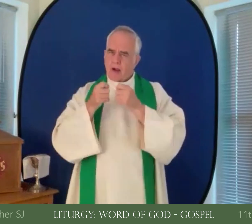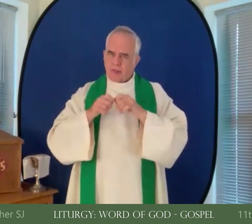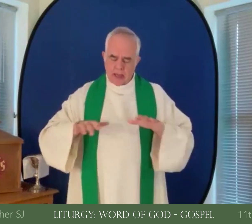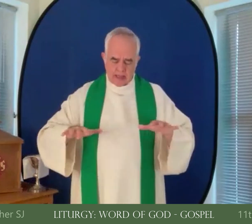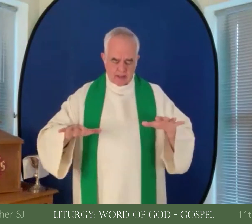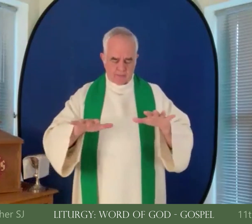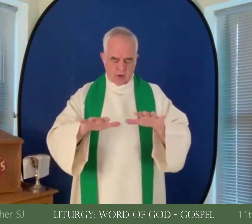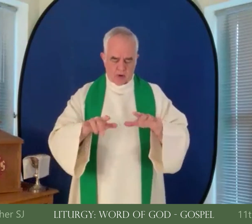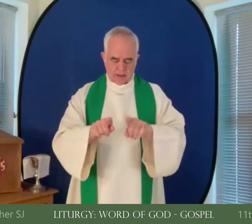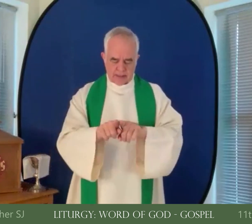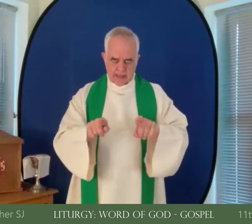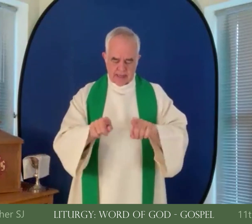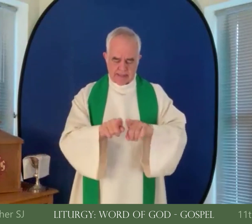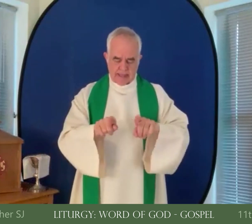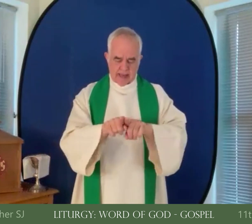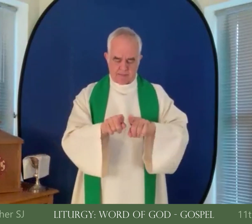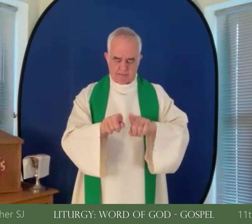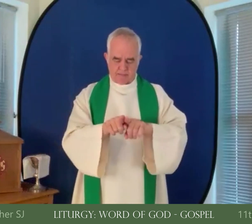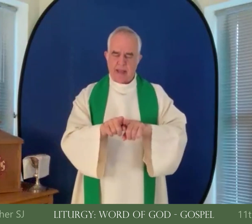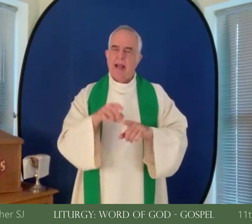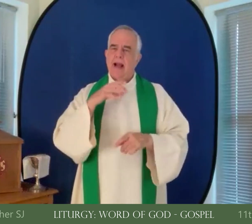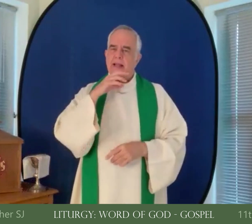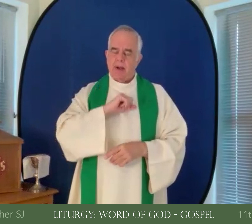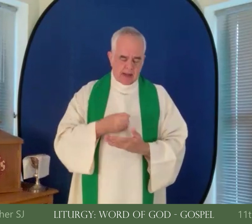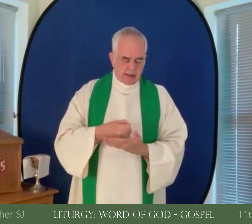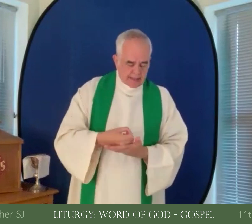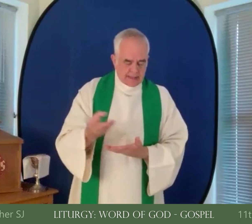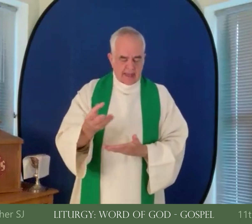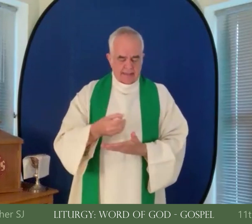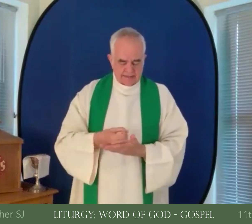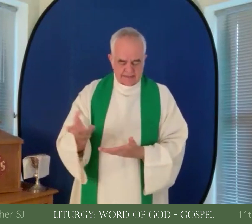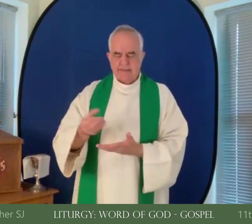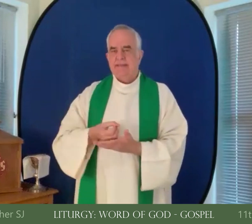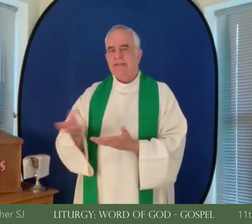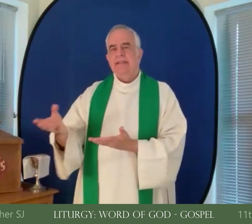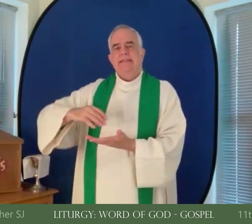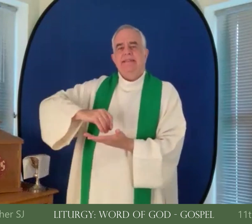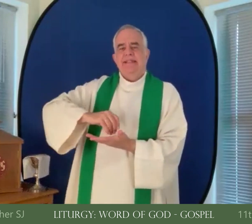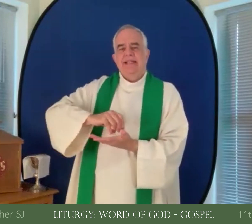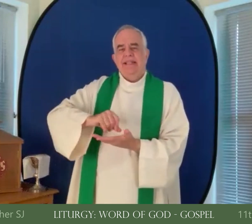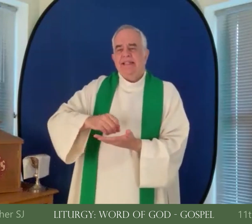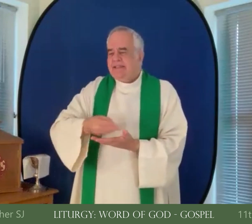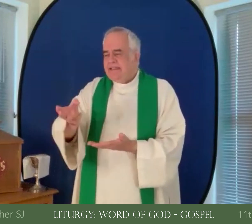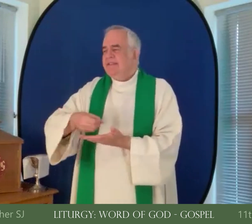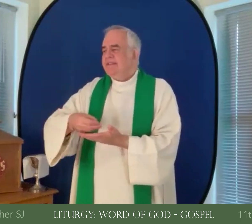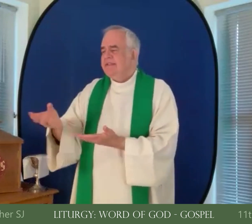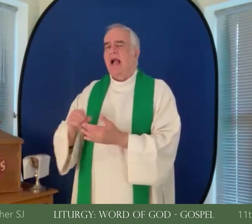"The kingdom of God is like a man that scatters seeds in